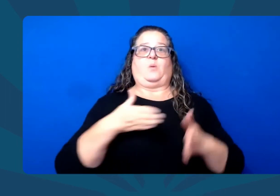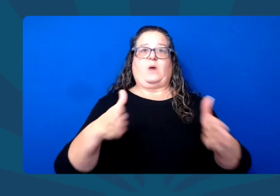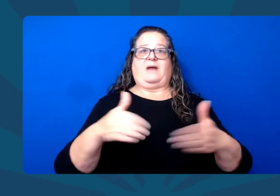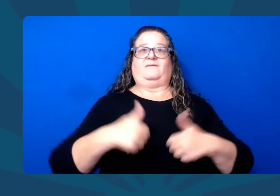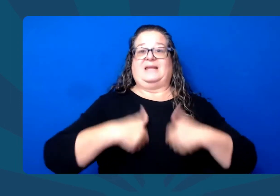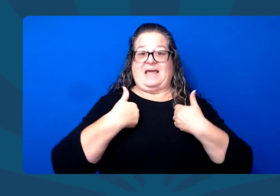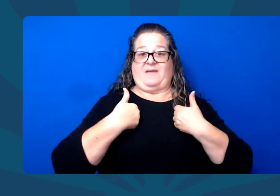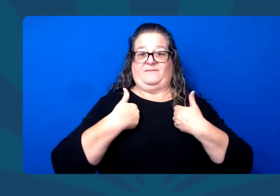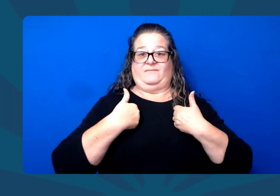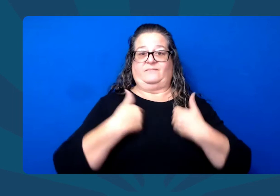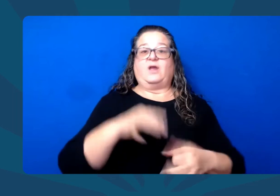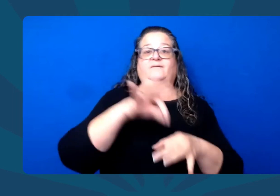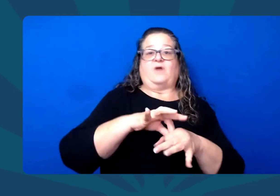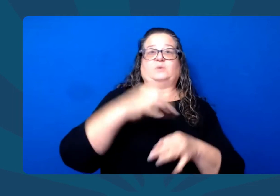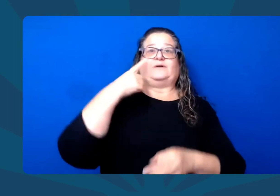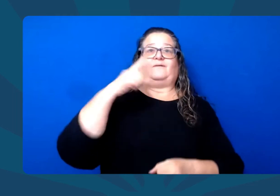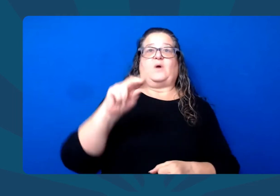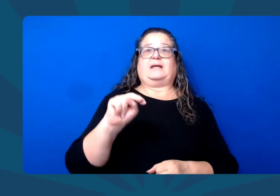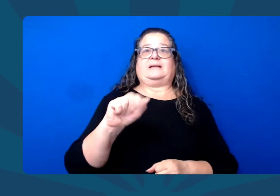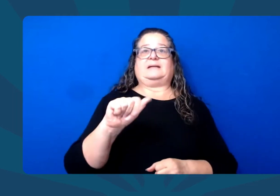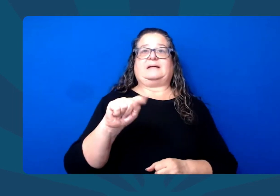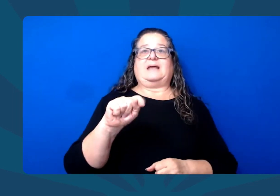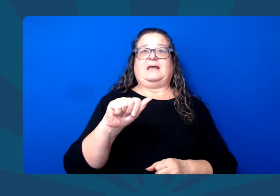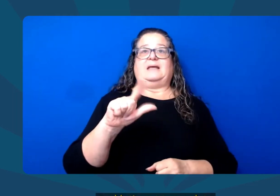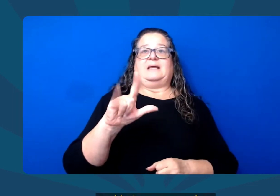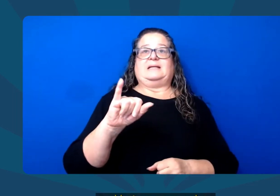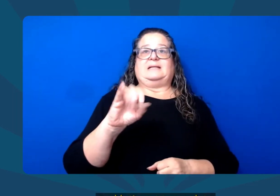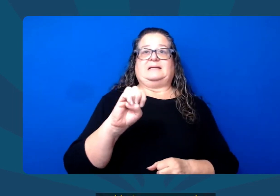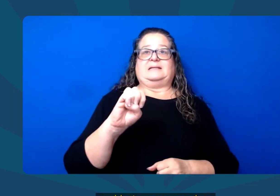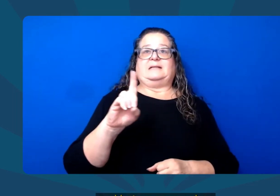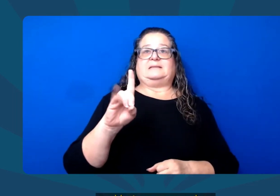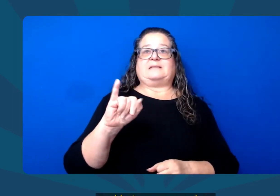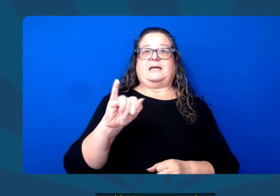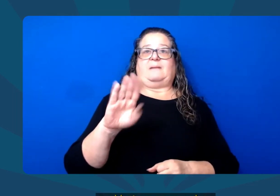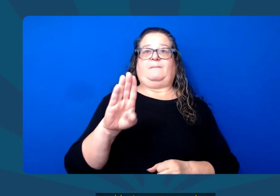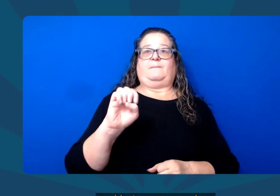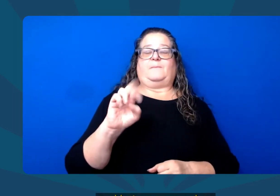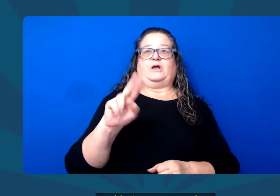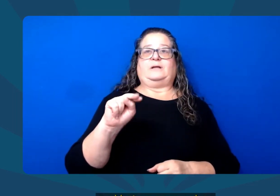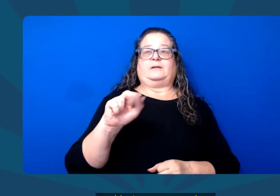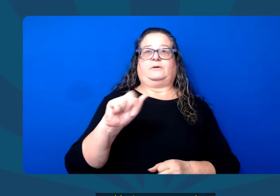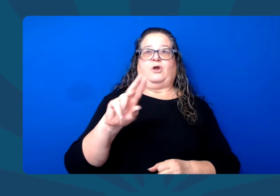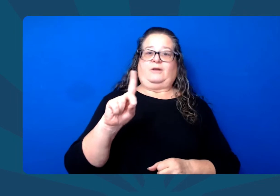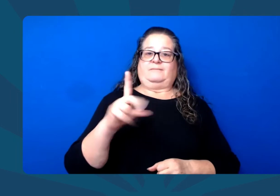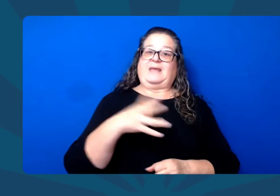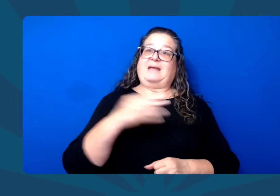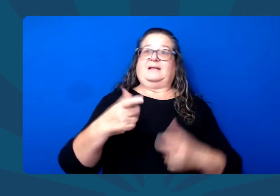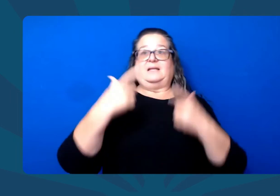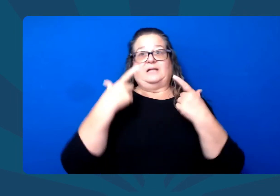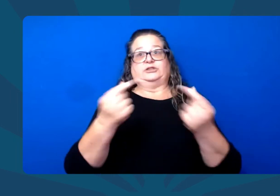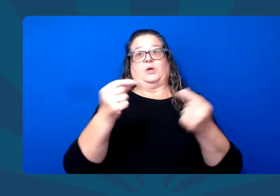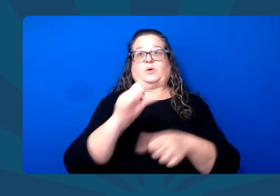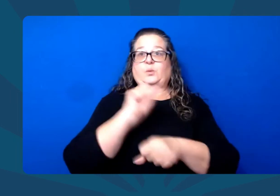life. Vote for Natalie Bernardo, and let's get to work to create a better Arizona for